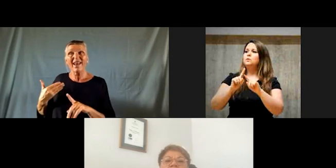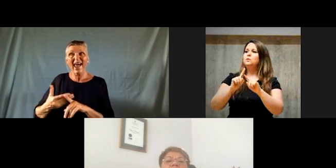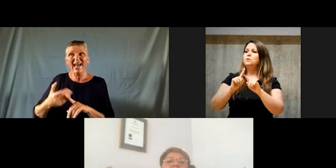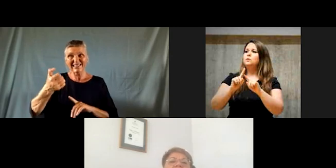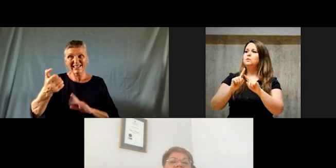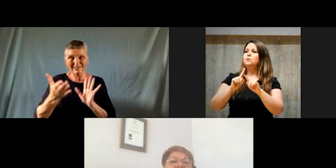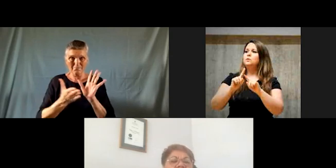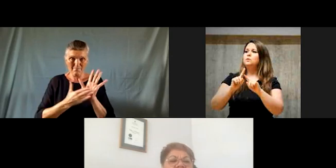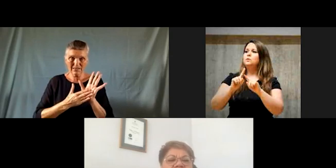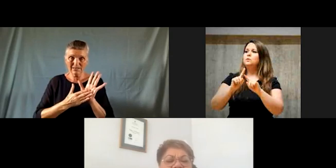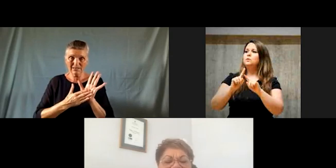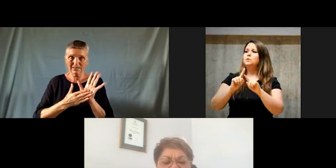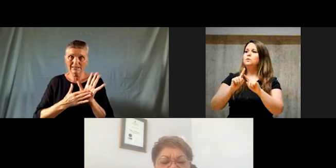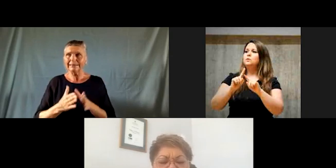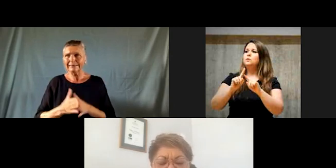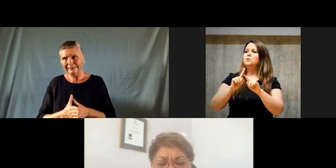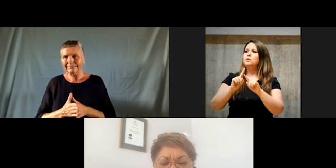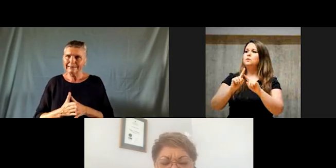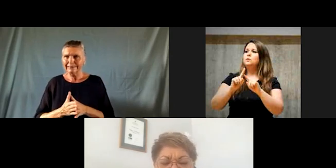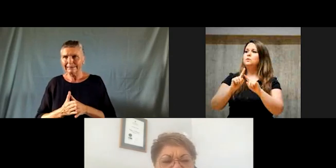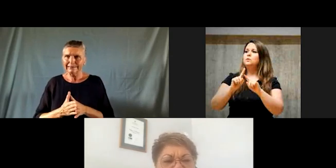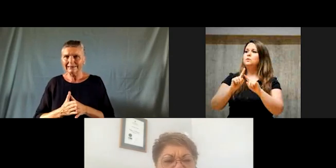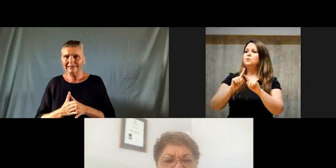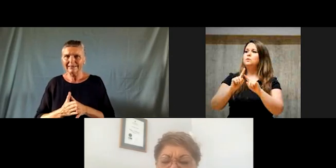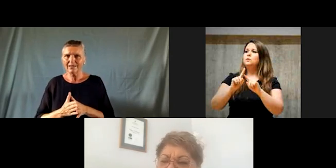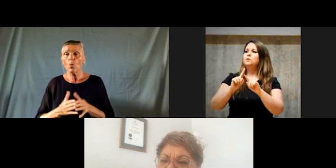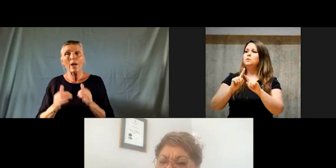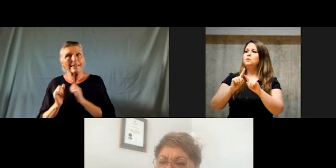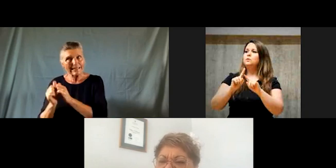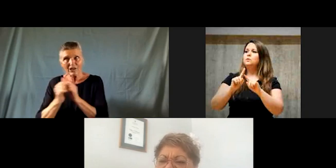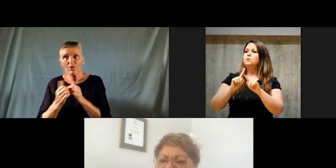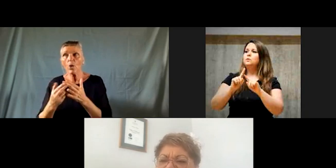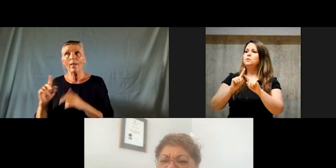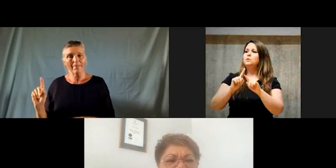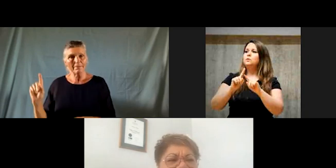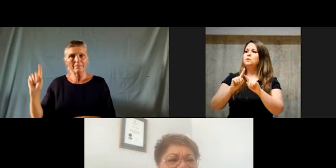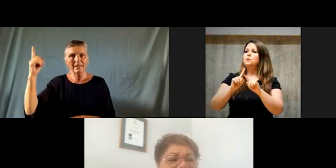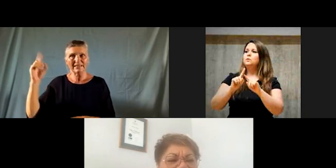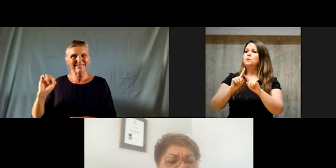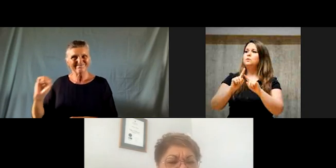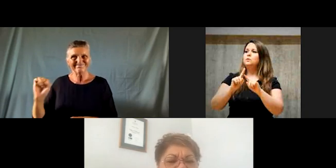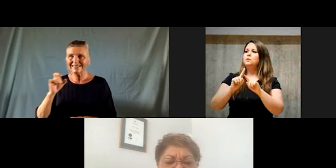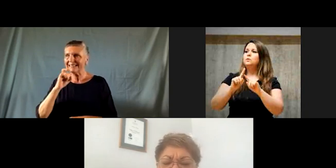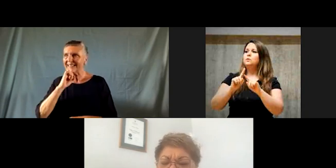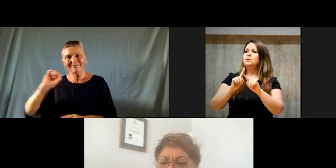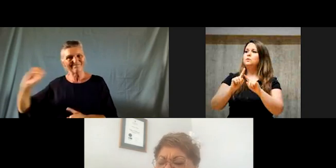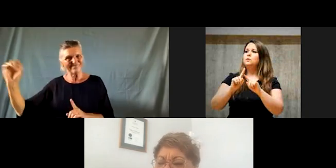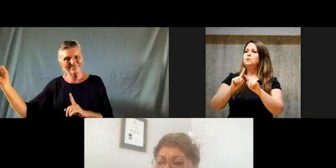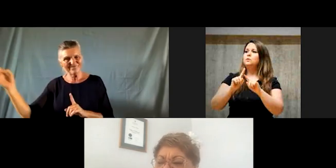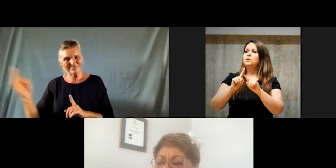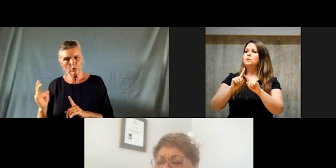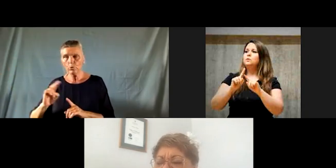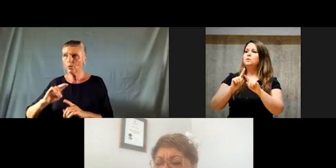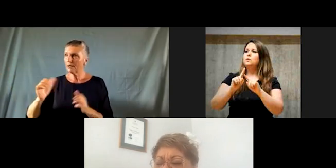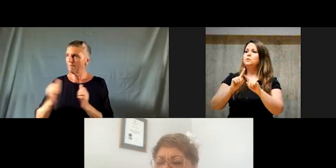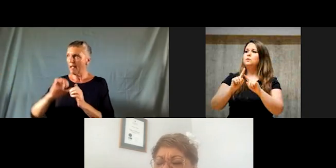on different, we did not agree with ministers' officials' view in the paper that's been